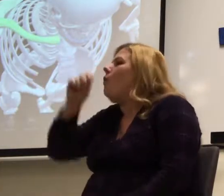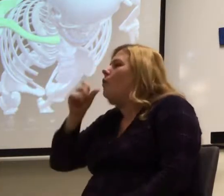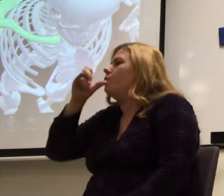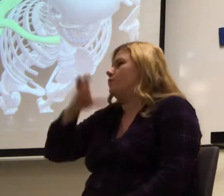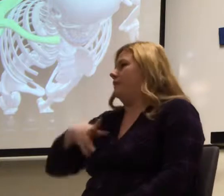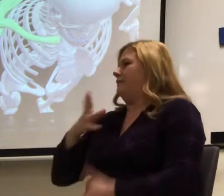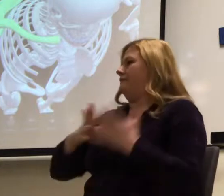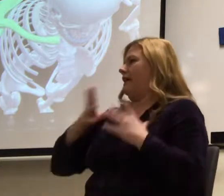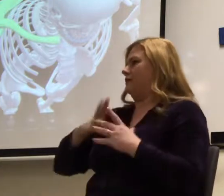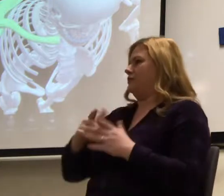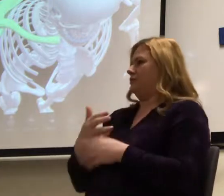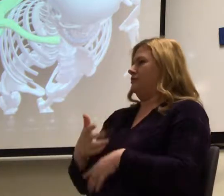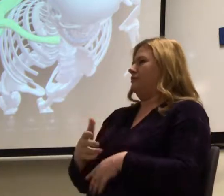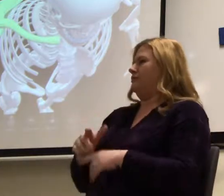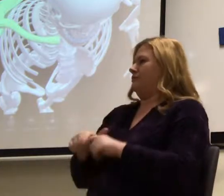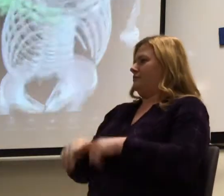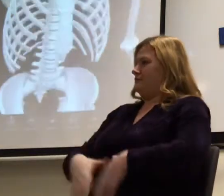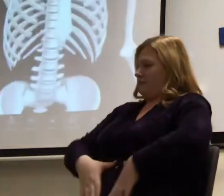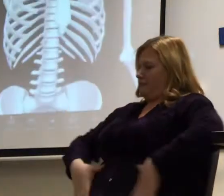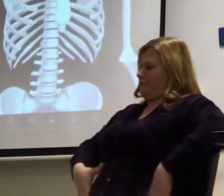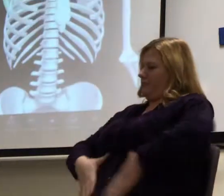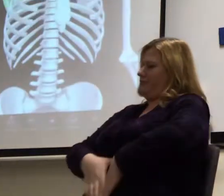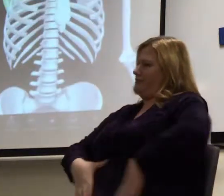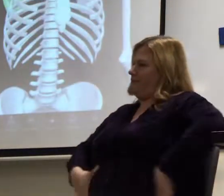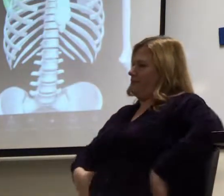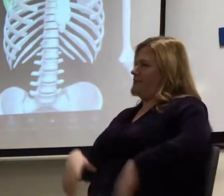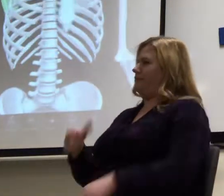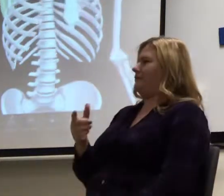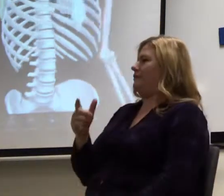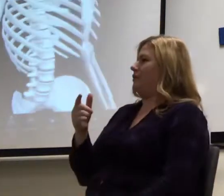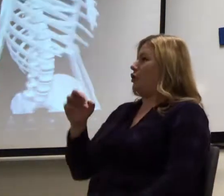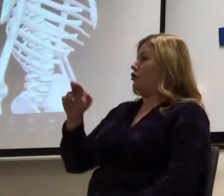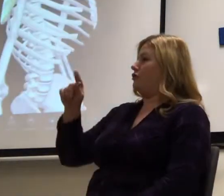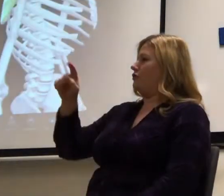So there's the pectoral girdle on one side, the right side.